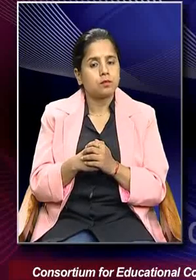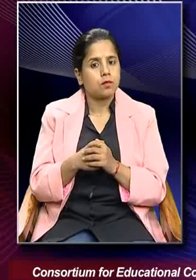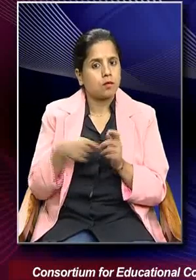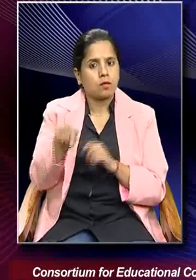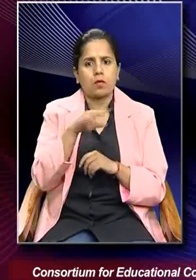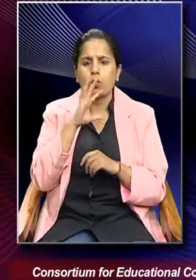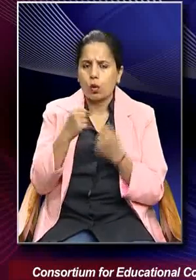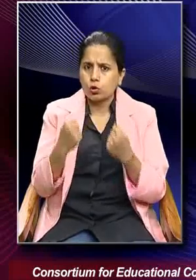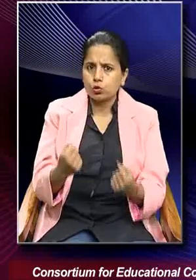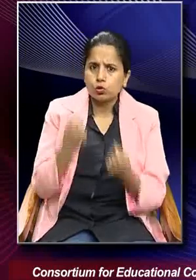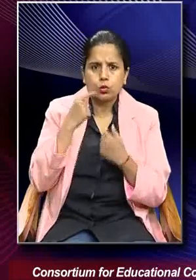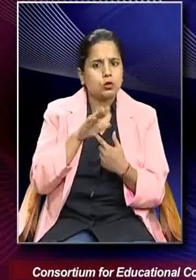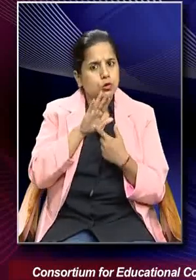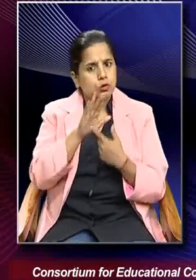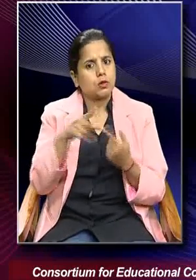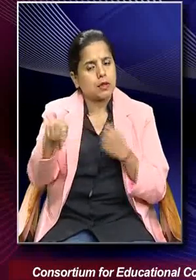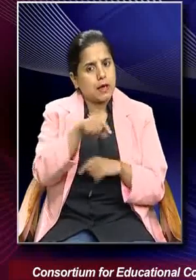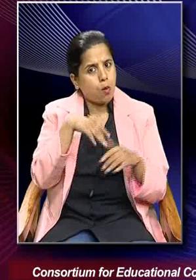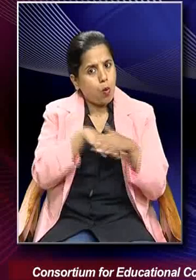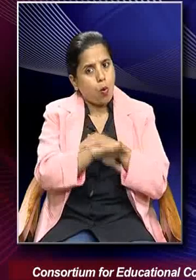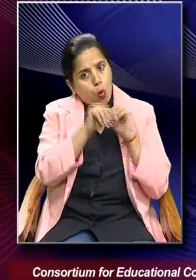that is stronger, and it has